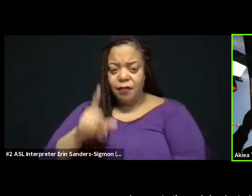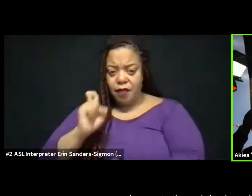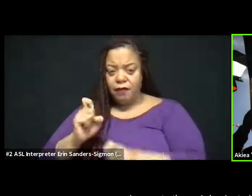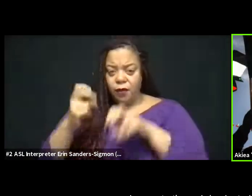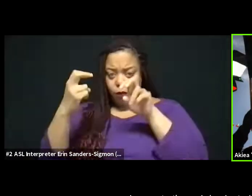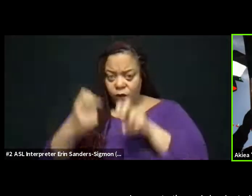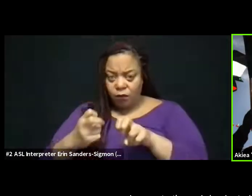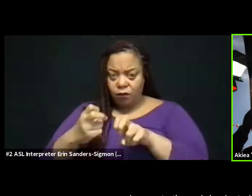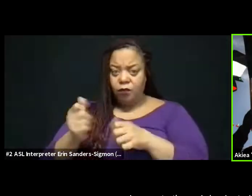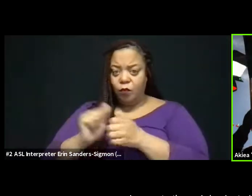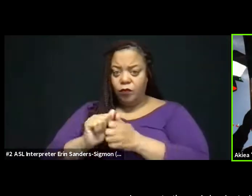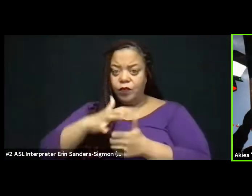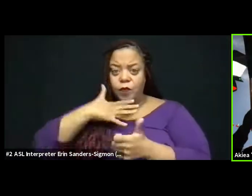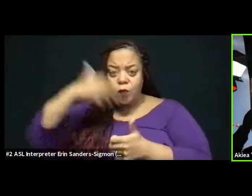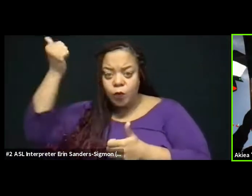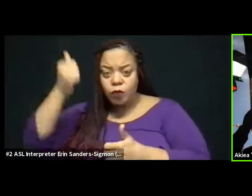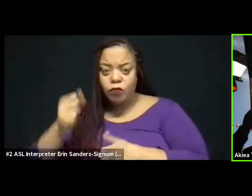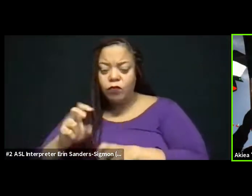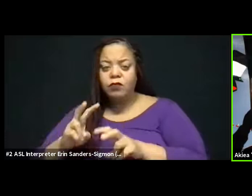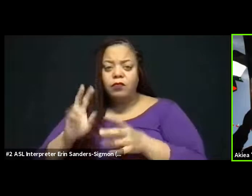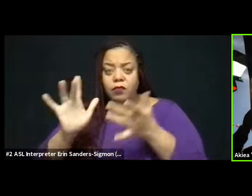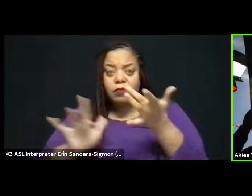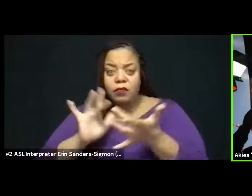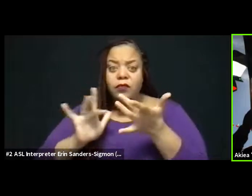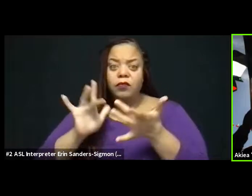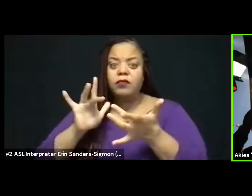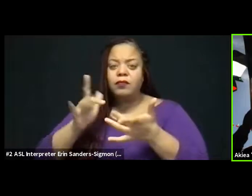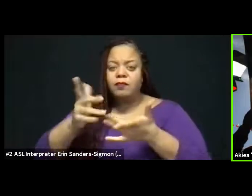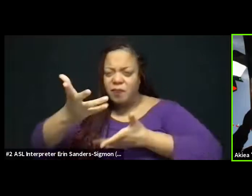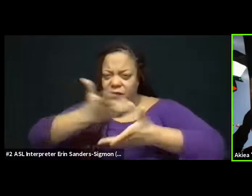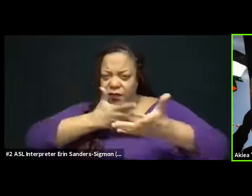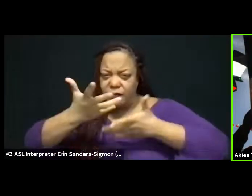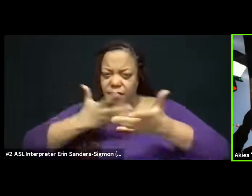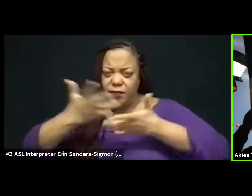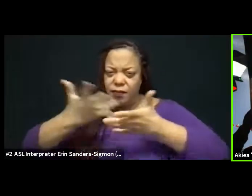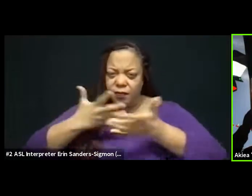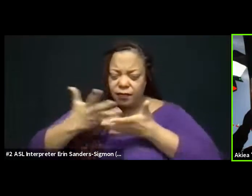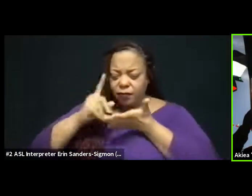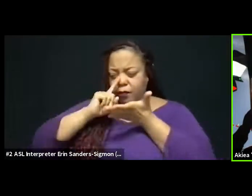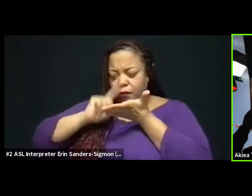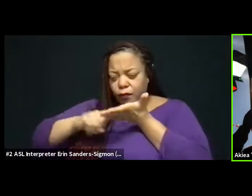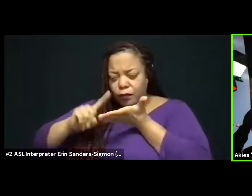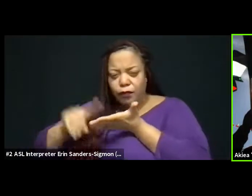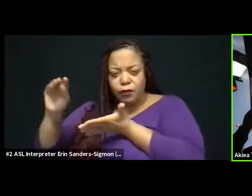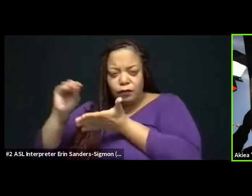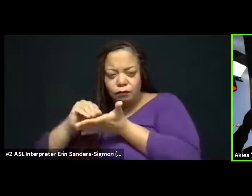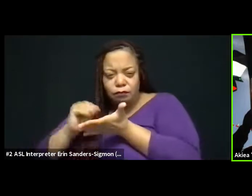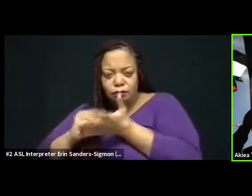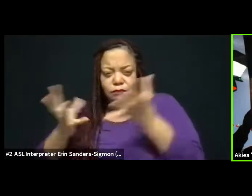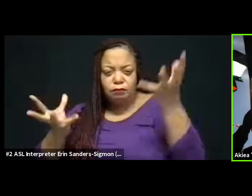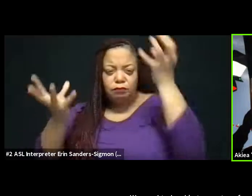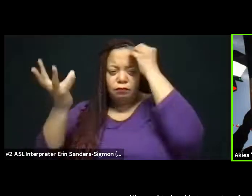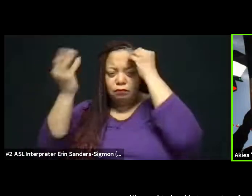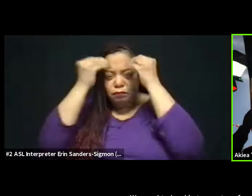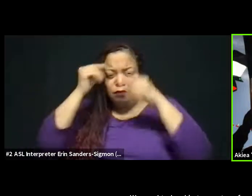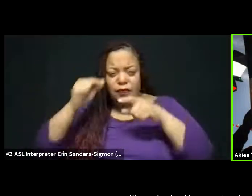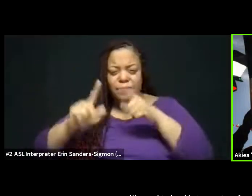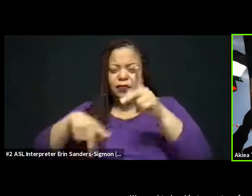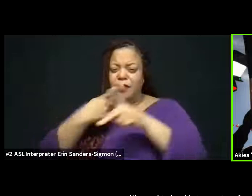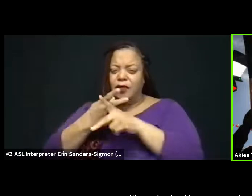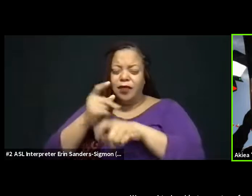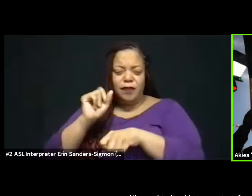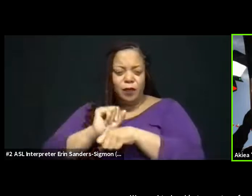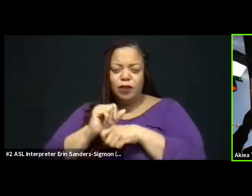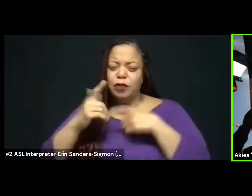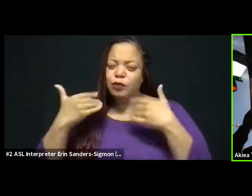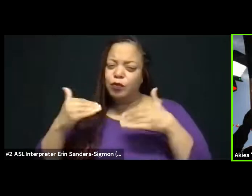do the research that this requires as well. But this is part of it. And I'll leave you with something that might on